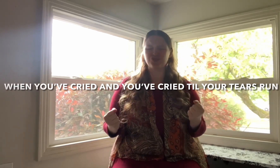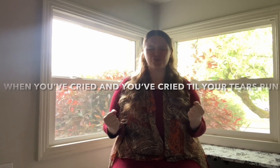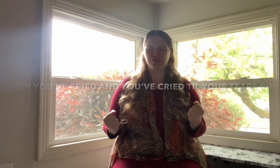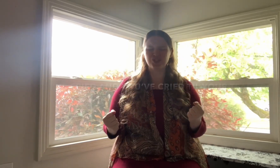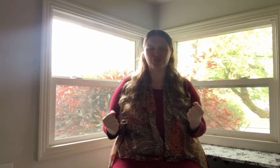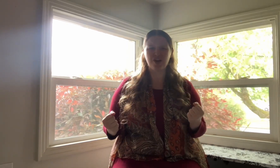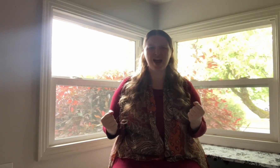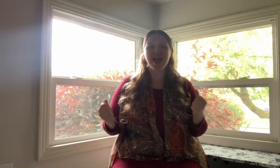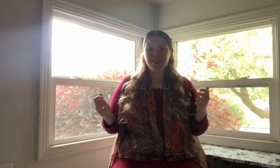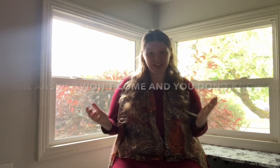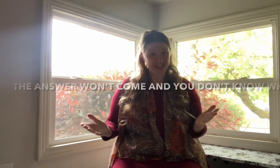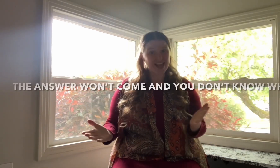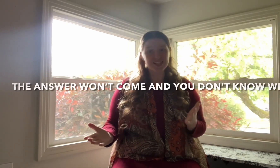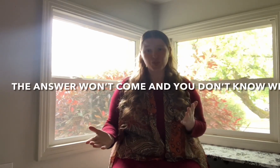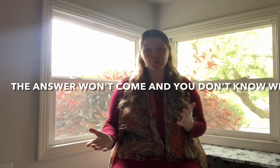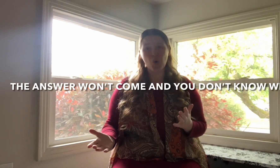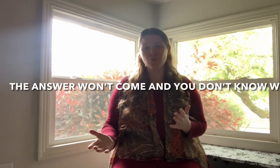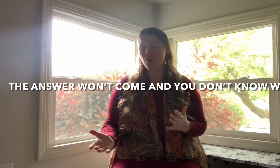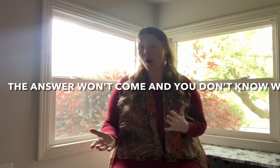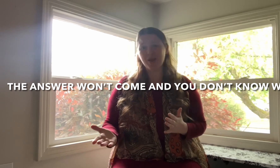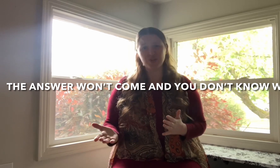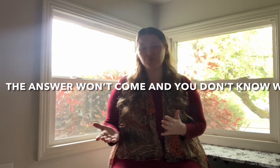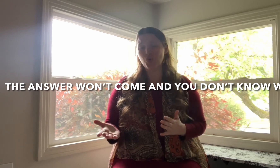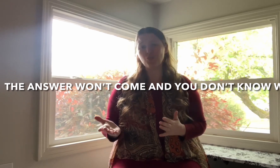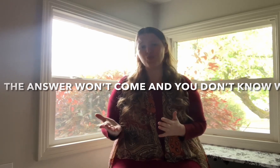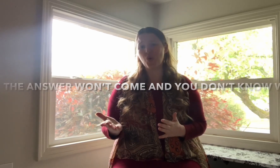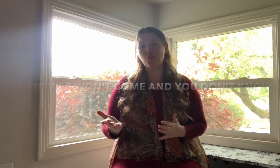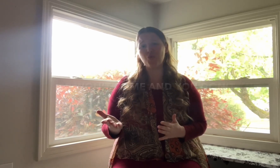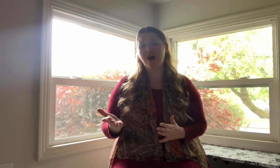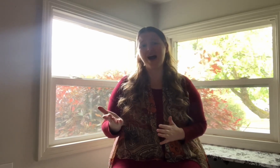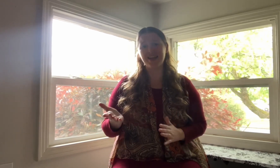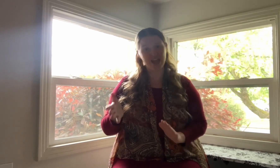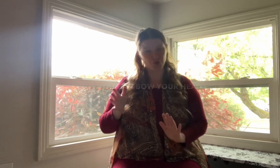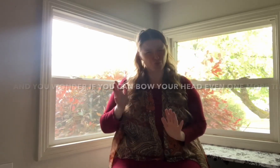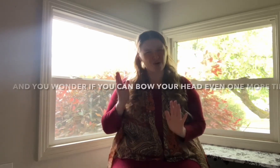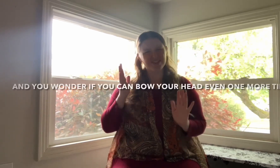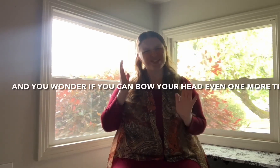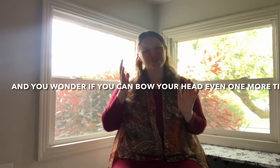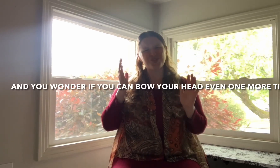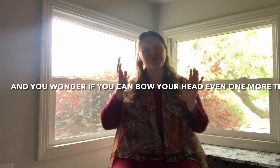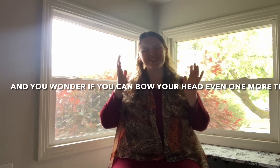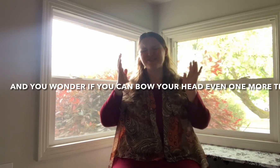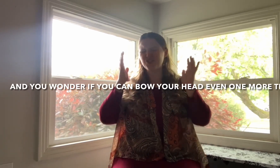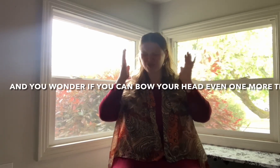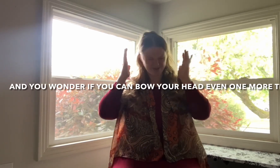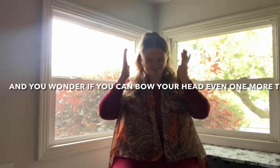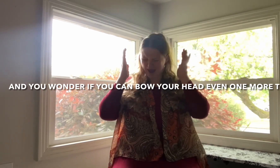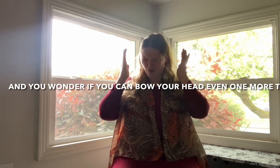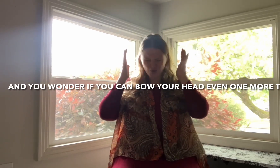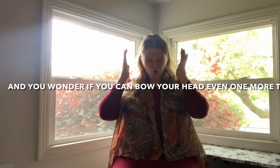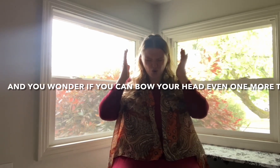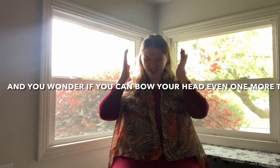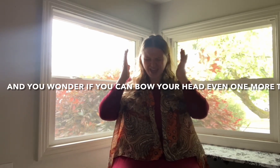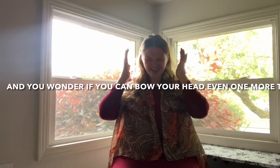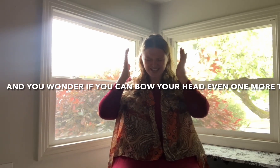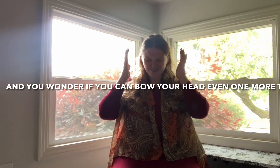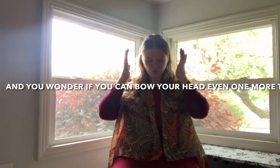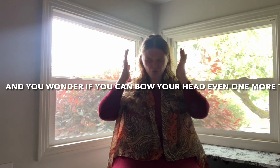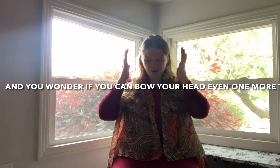run dry, the answer won't come and you don't know why. And you wonder if you can bow your head even one